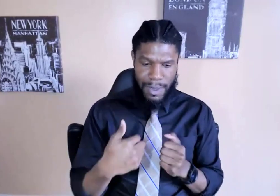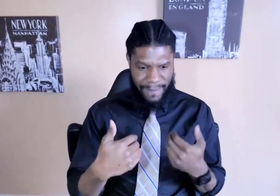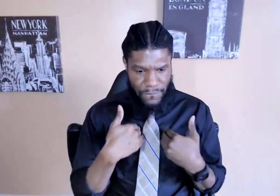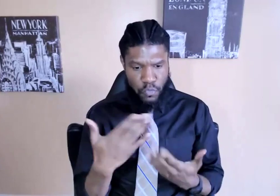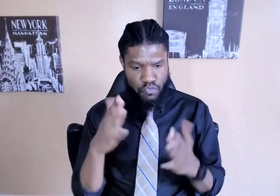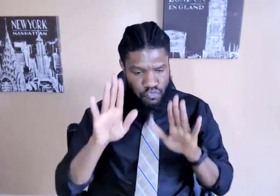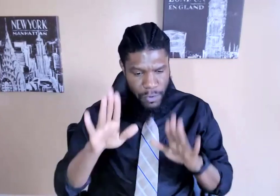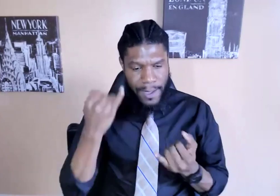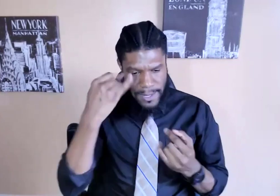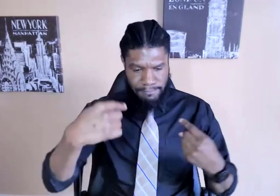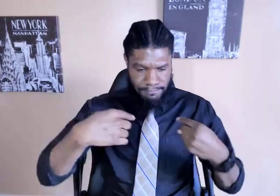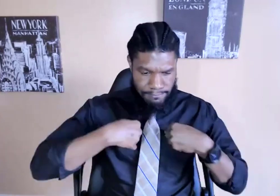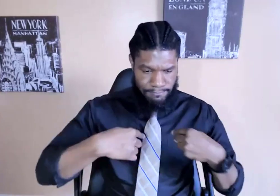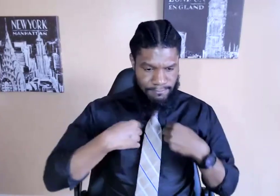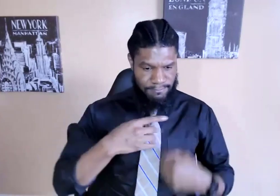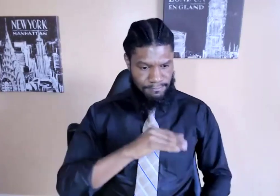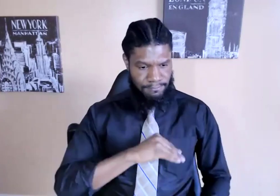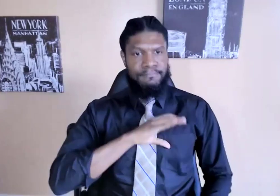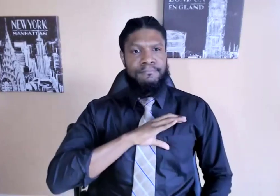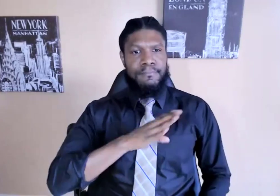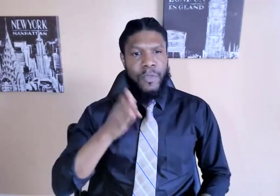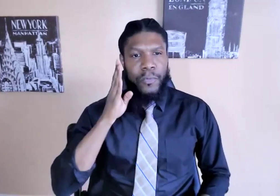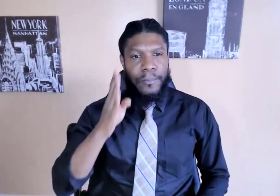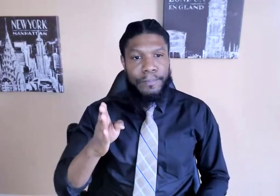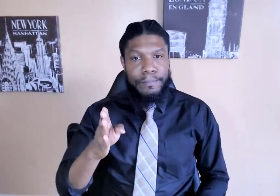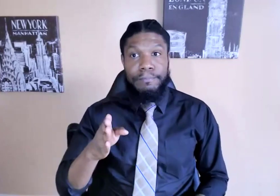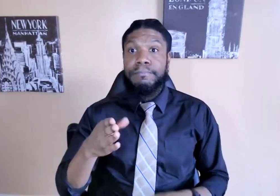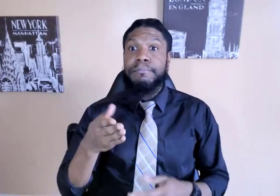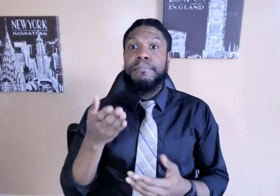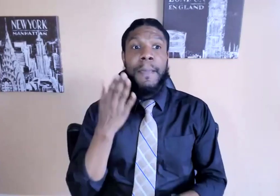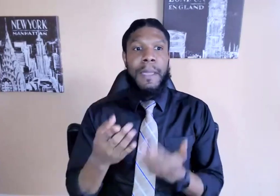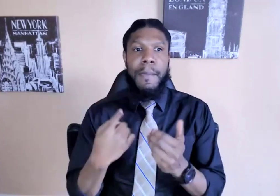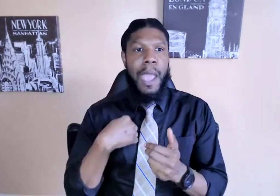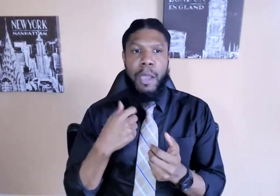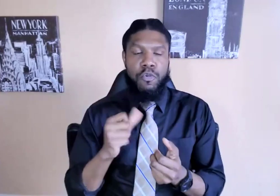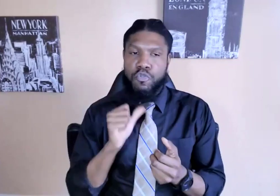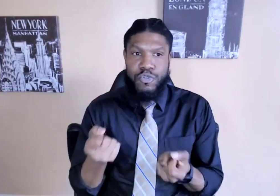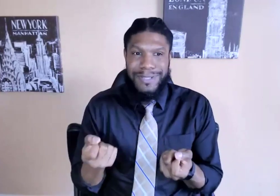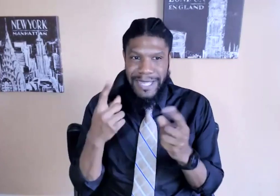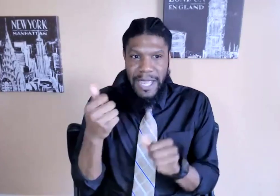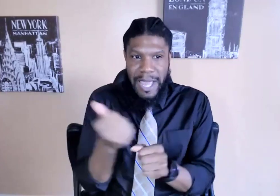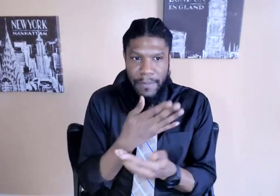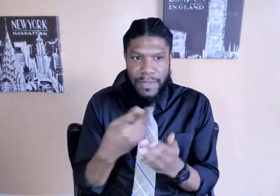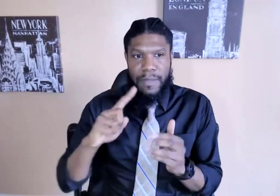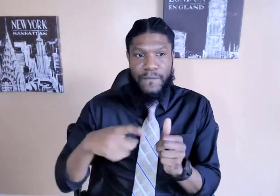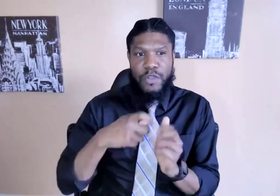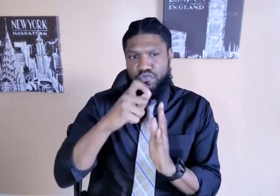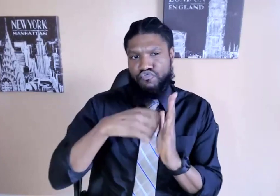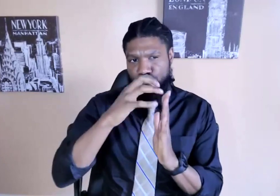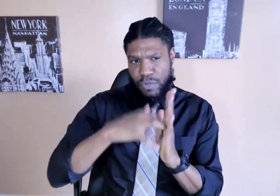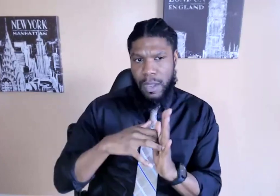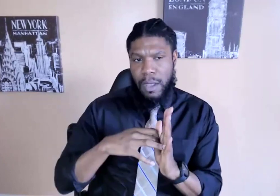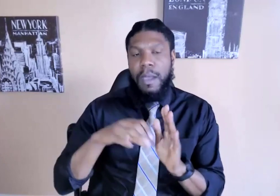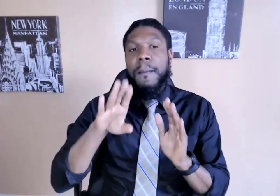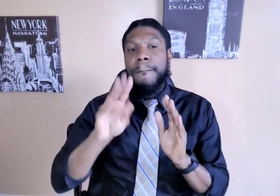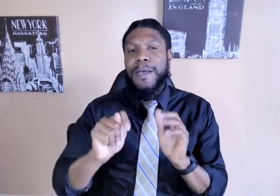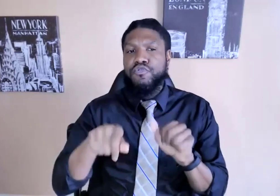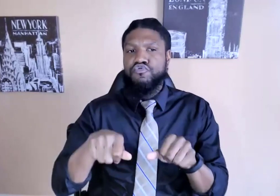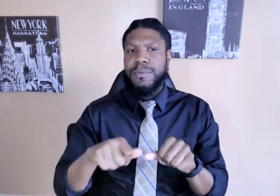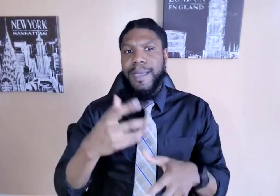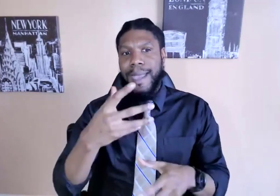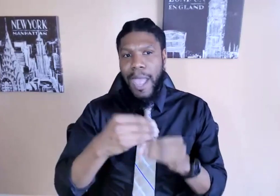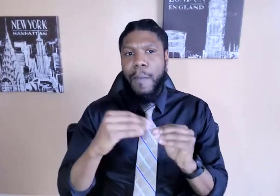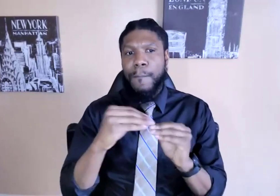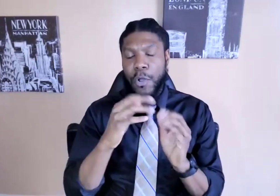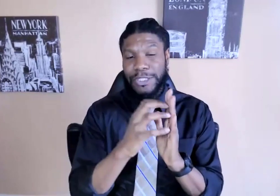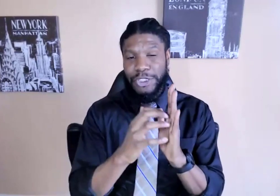center person, understand absolutely everything in that first draft. You can always go back and add to it as your writing gets more clear. And I